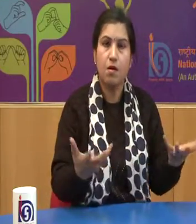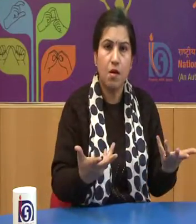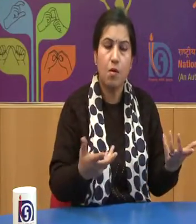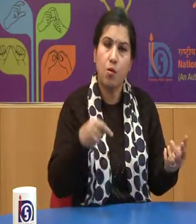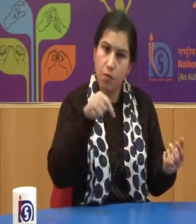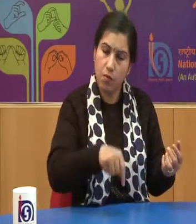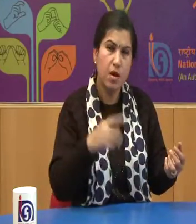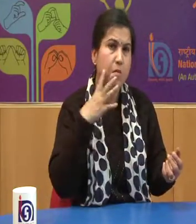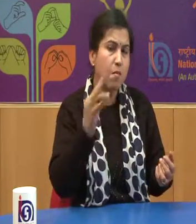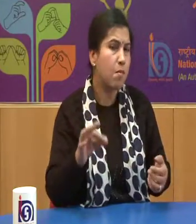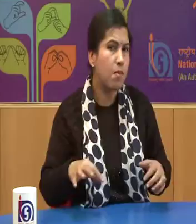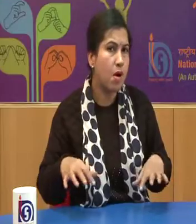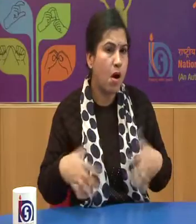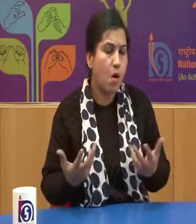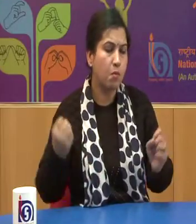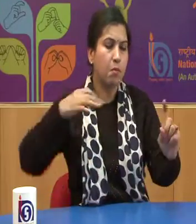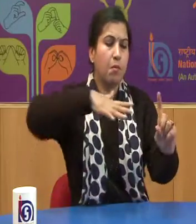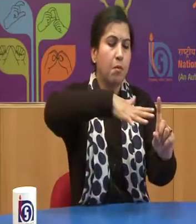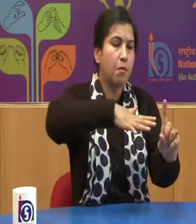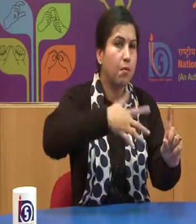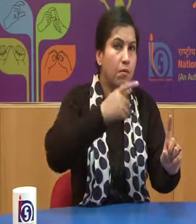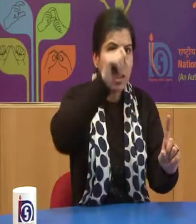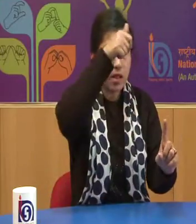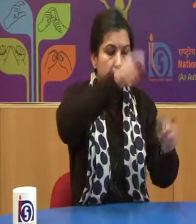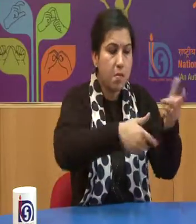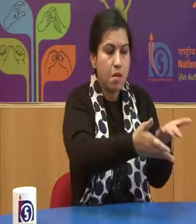and its impact on the Indian agriculture.